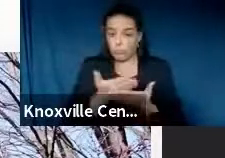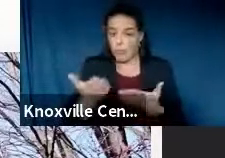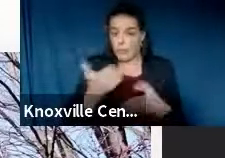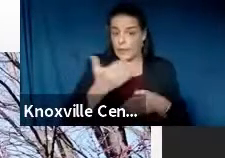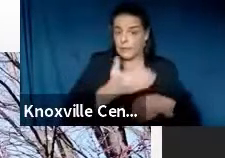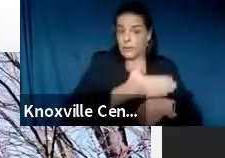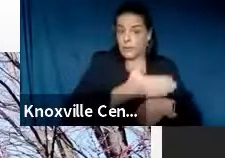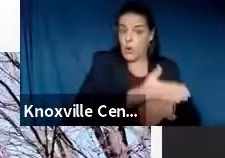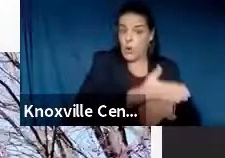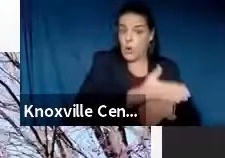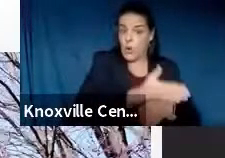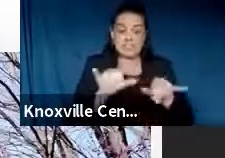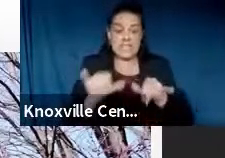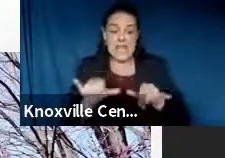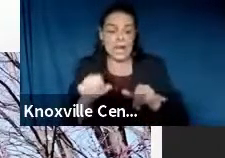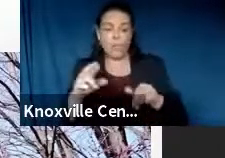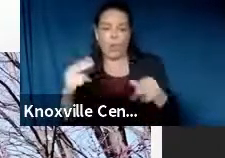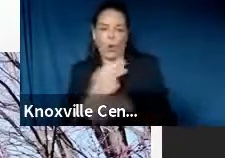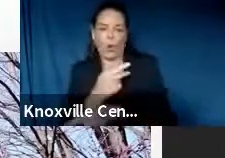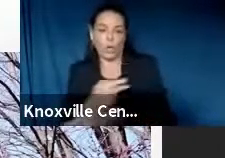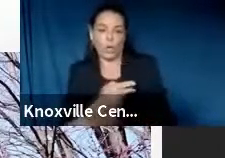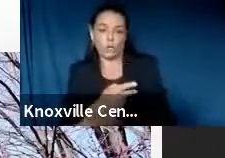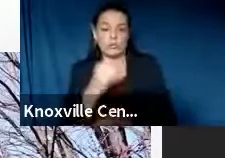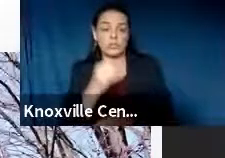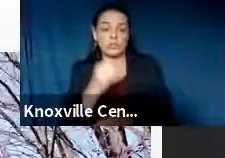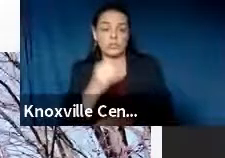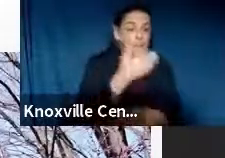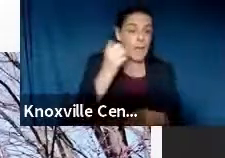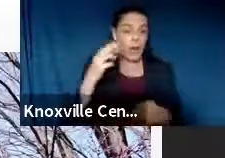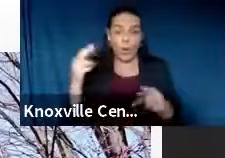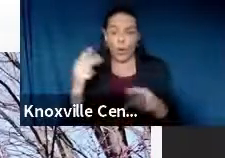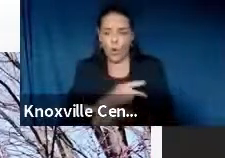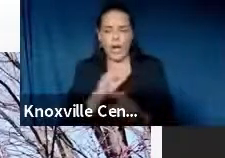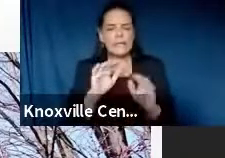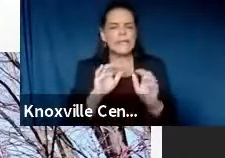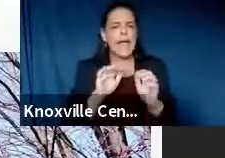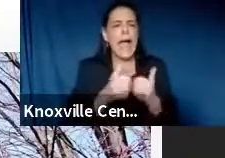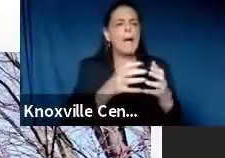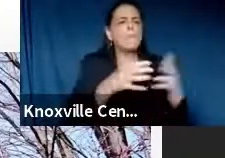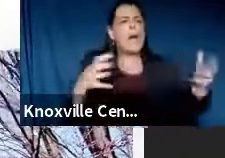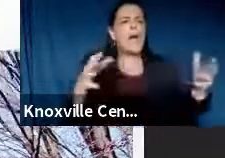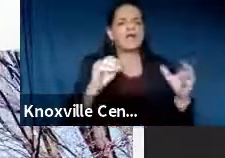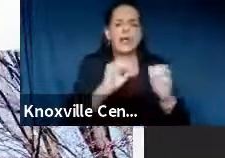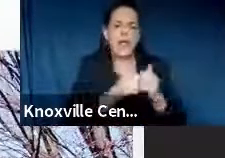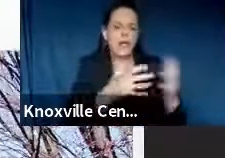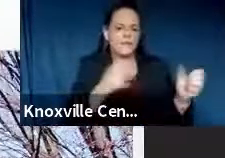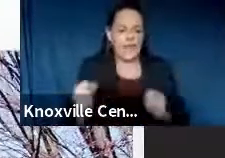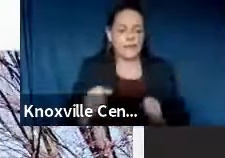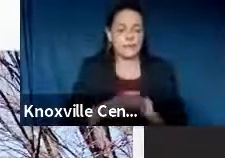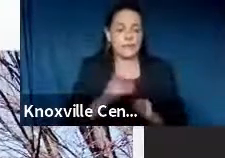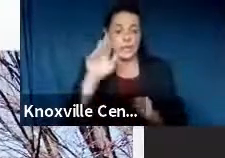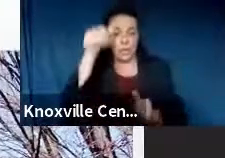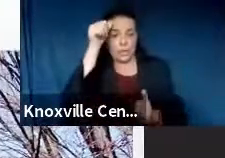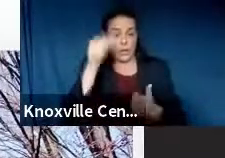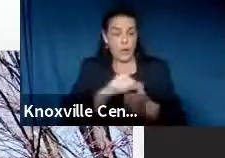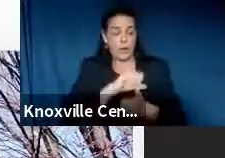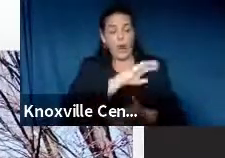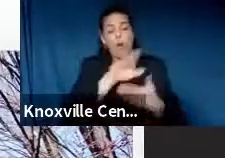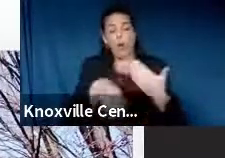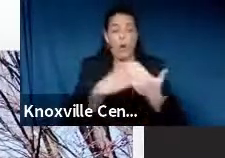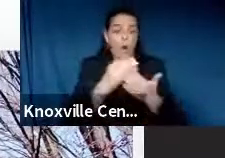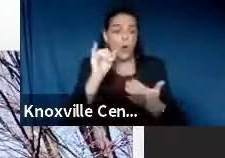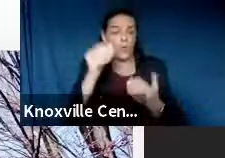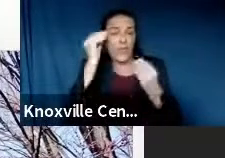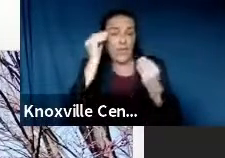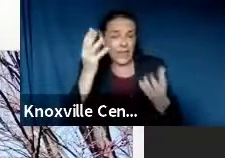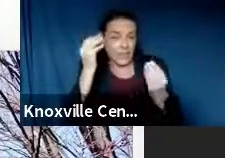or getting worse? And if so, how much better or worse, and at what rate? As a reminder, all of this data that